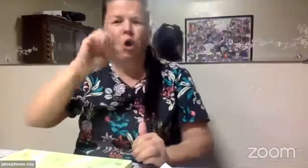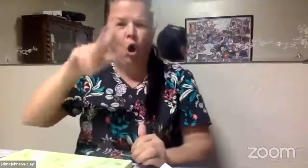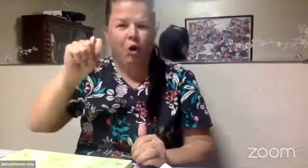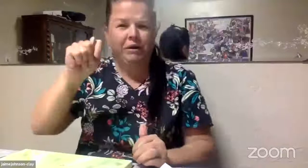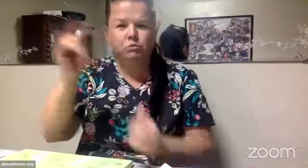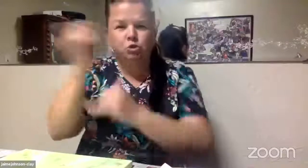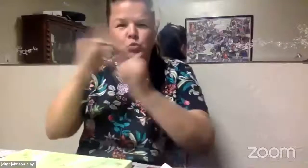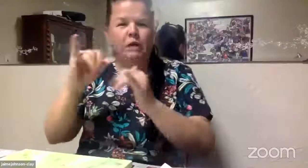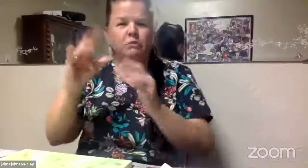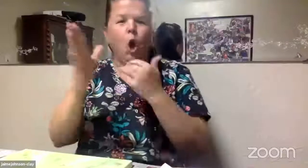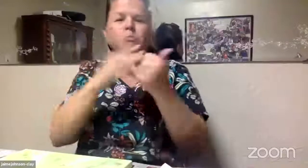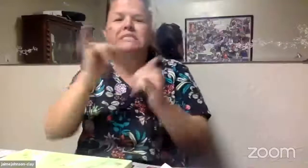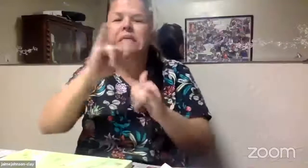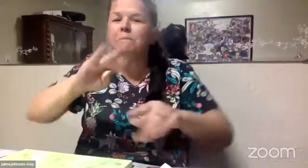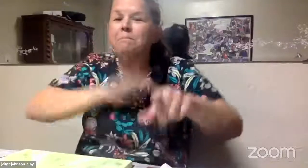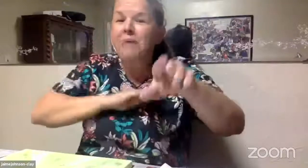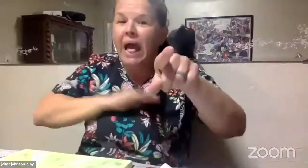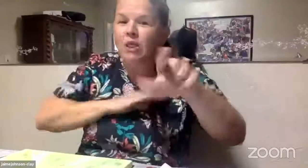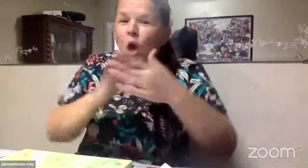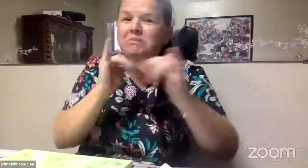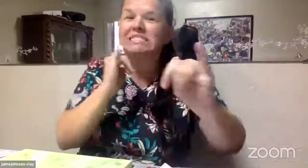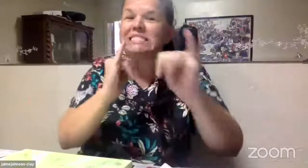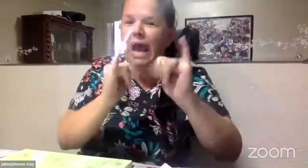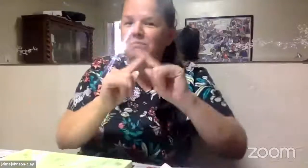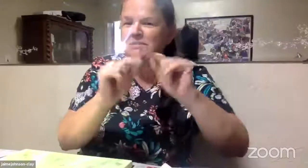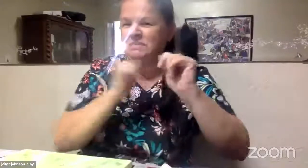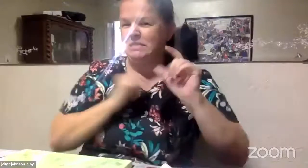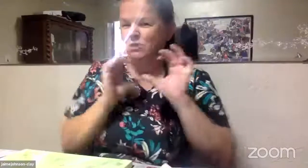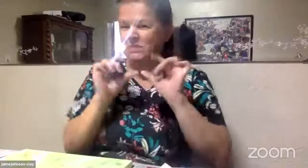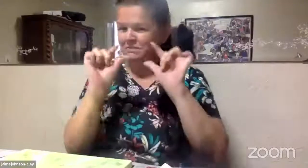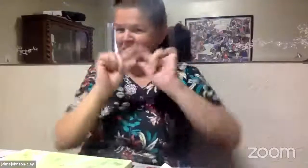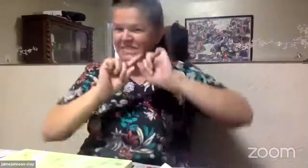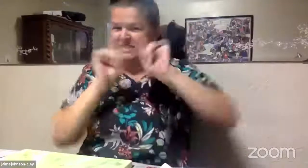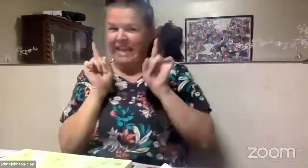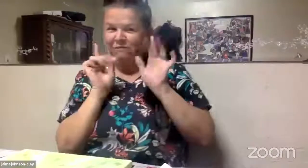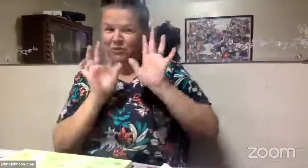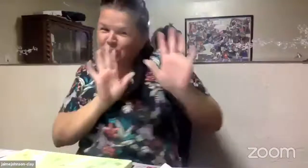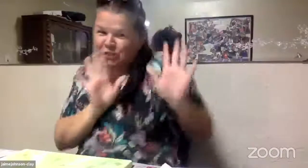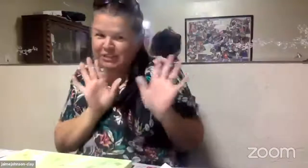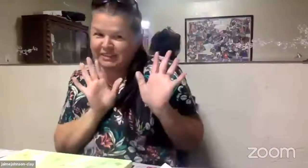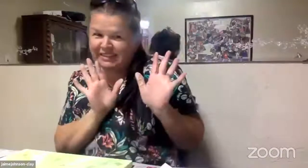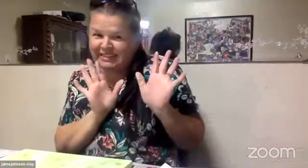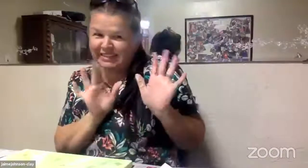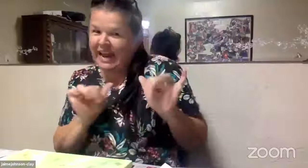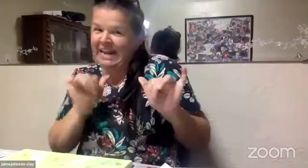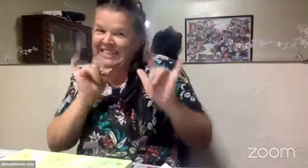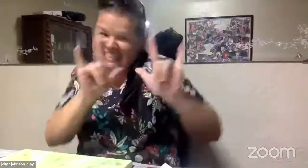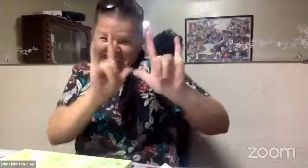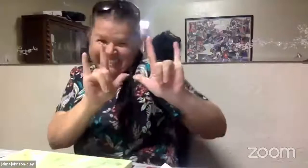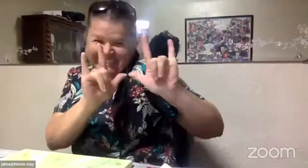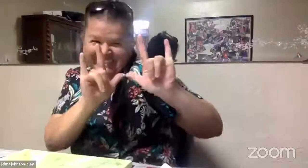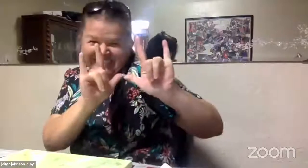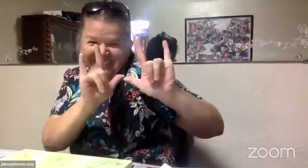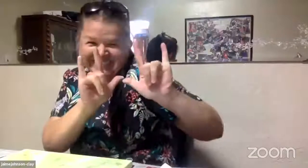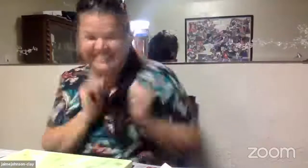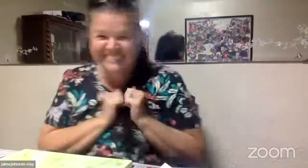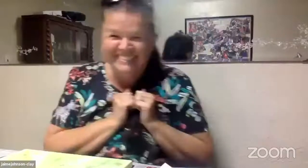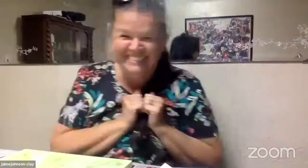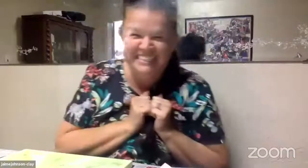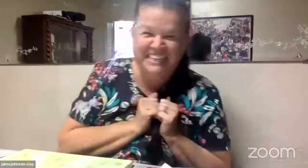draw on that, maybe with a black marker, kind of similar to Beth's idea, but mine's going to be a little bit different. No, I